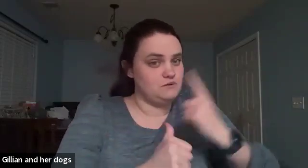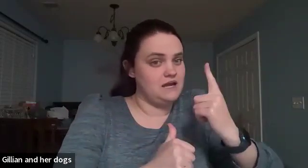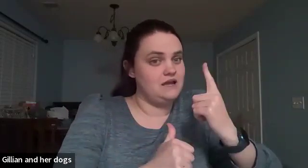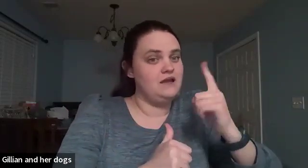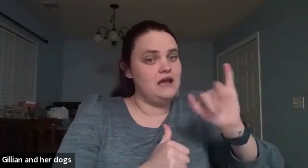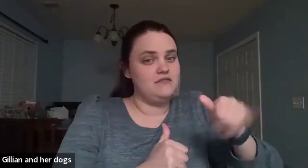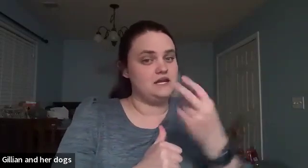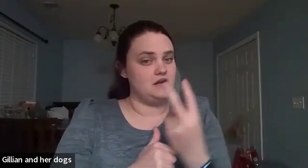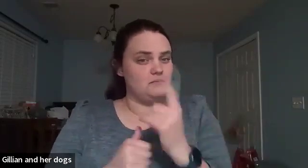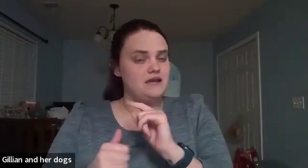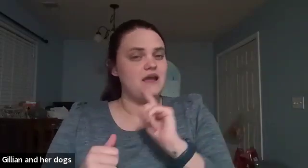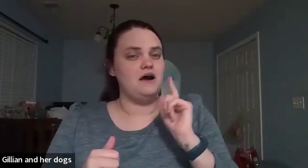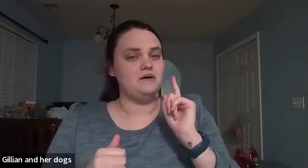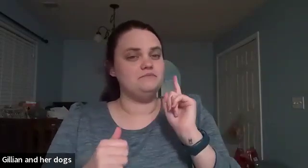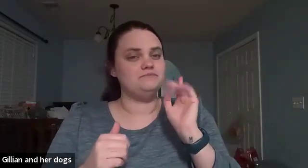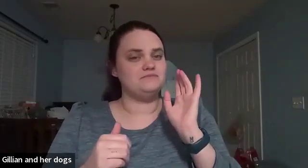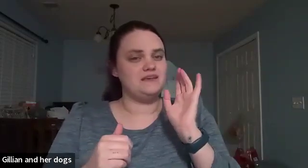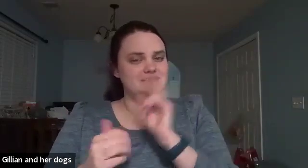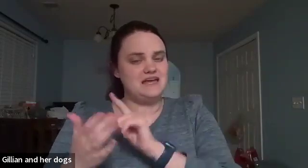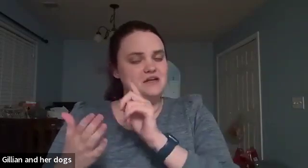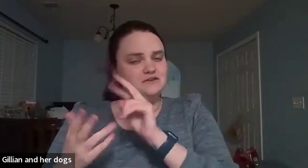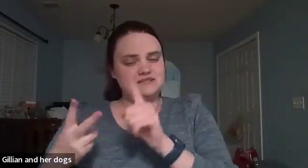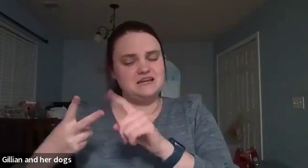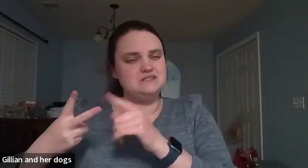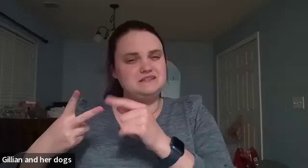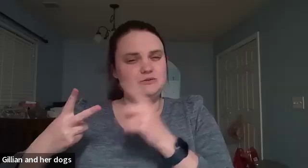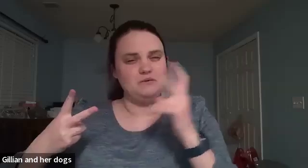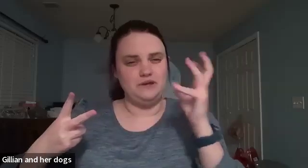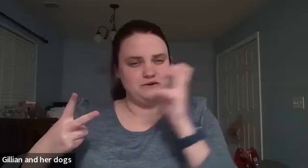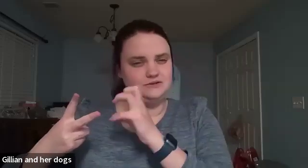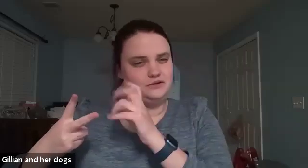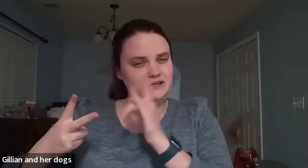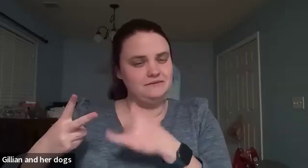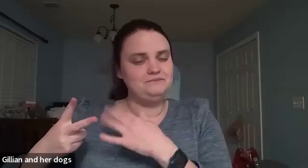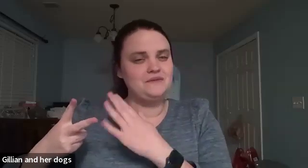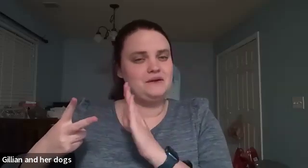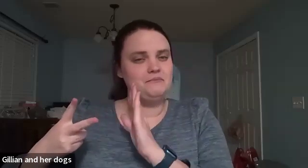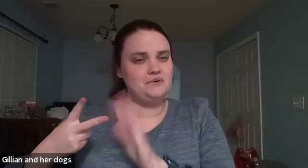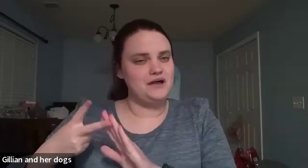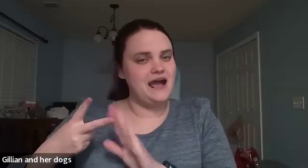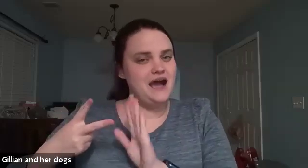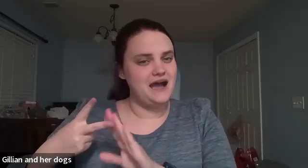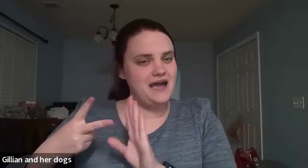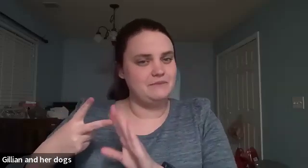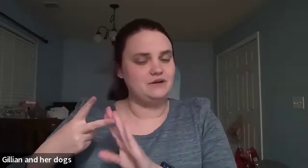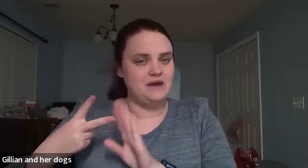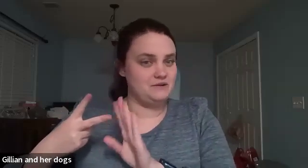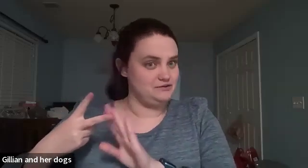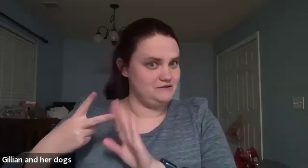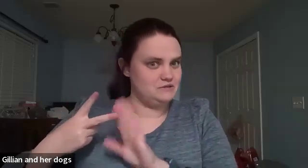first way and then another way. Because the second one's a little bit weird looking, but I am pretty bad about doing this